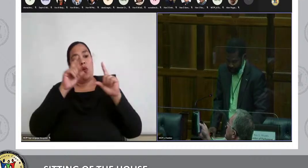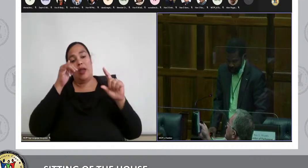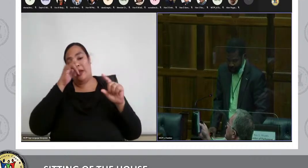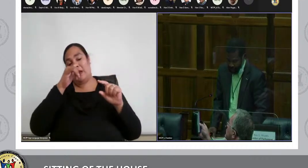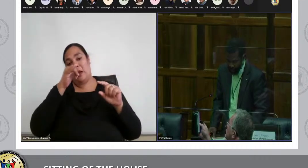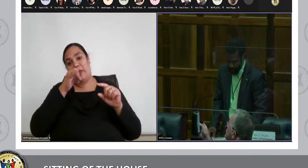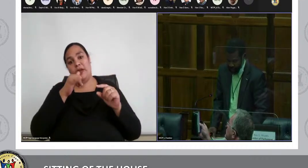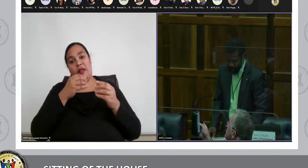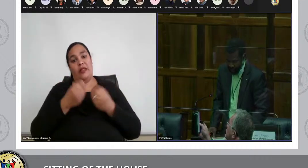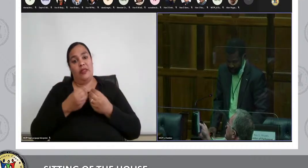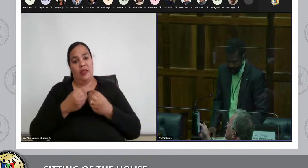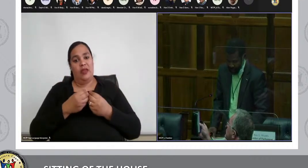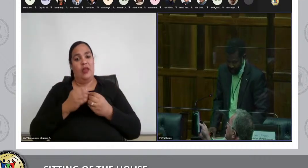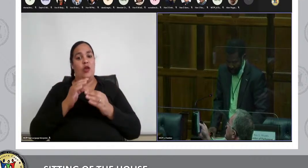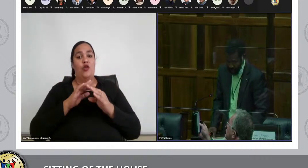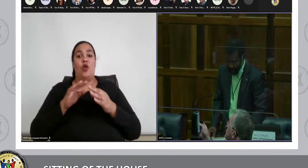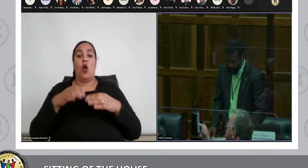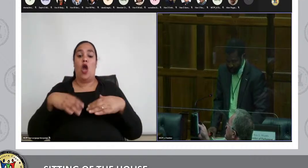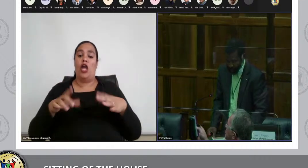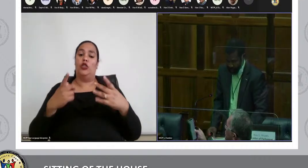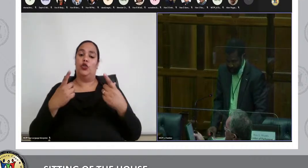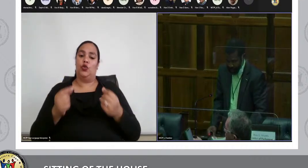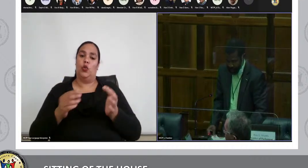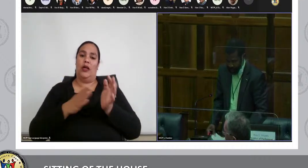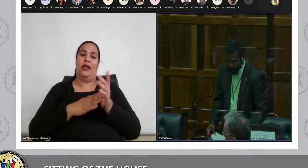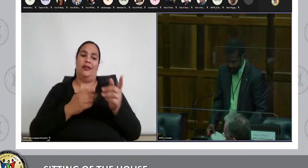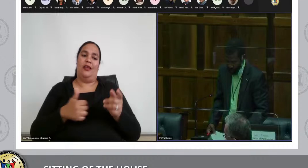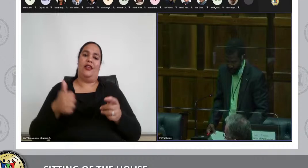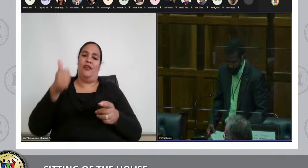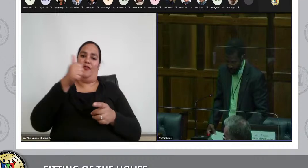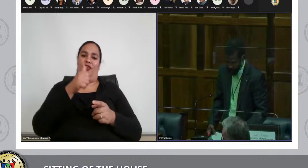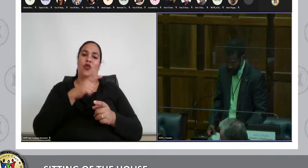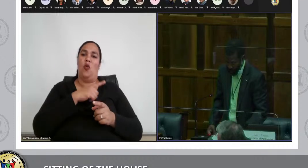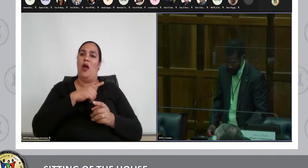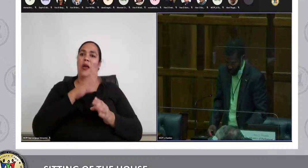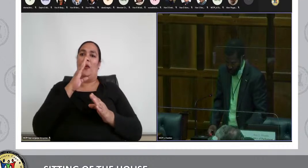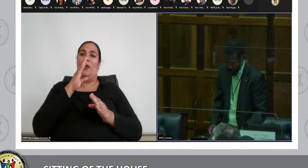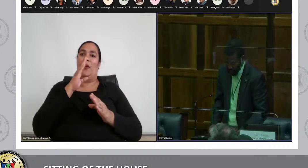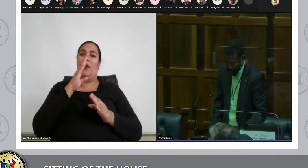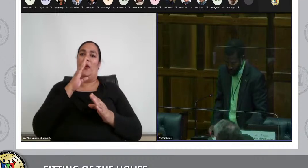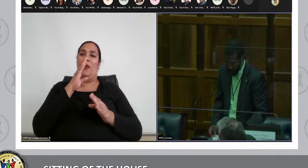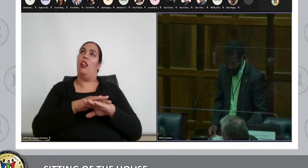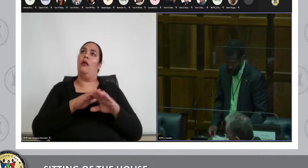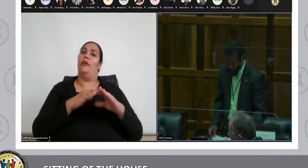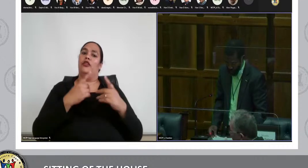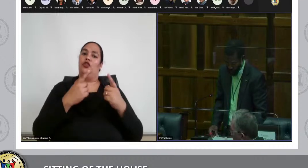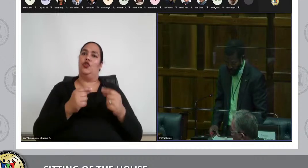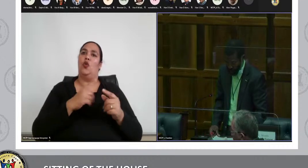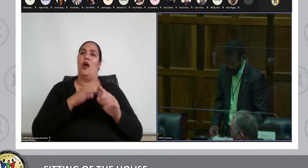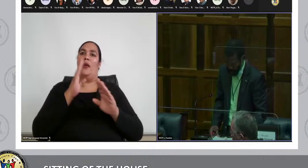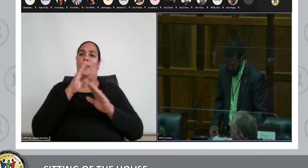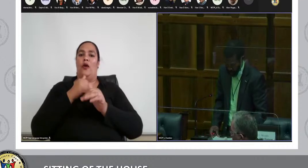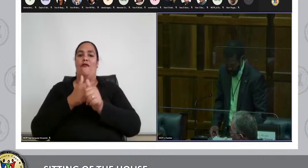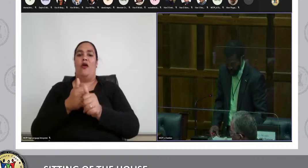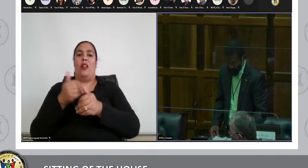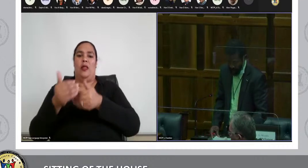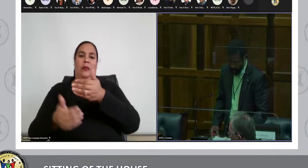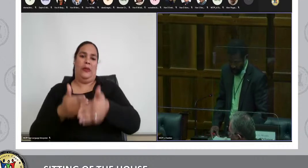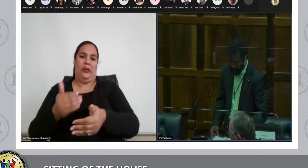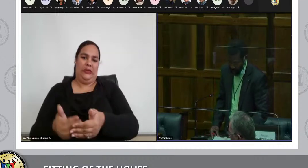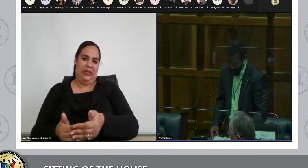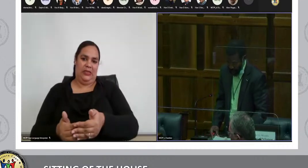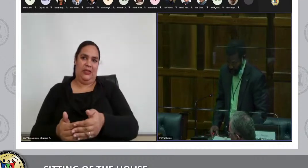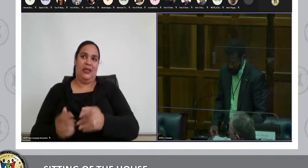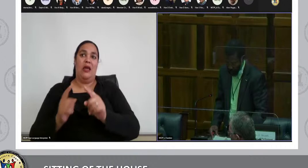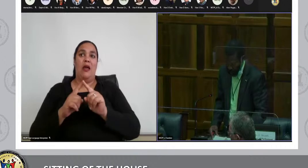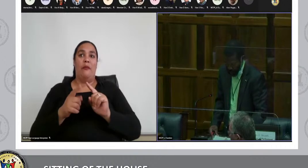complaint, no remedial action was taken against the official since there was no legal basis to do so without following due processes,